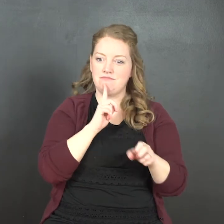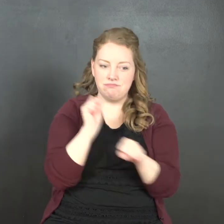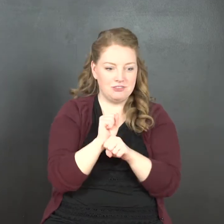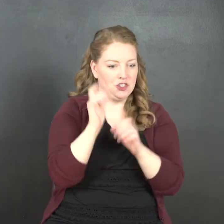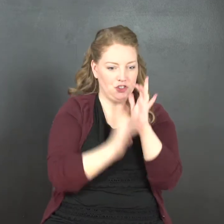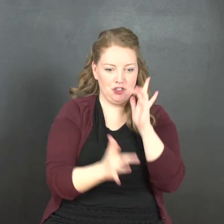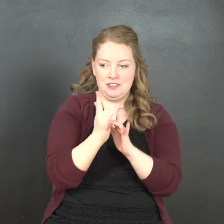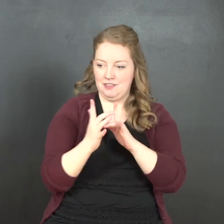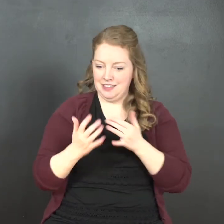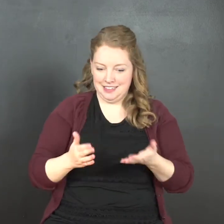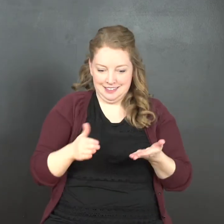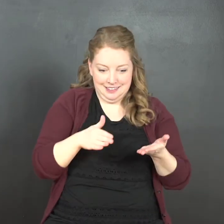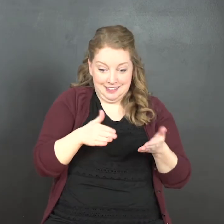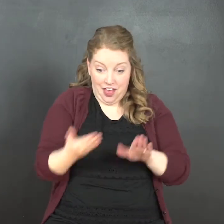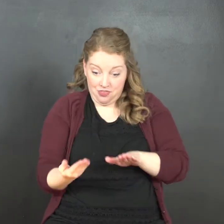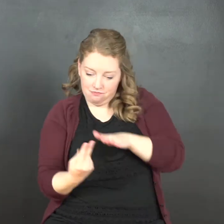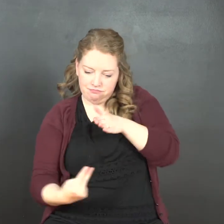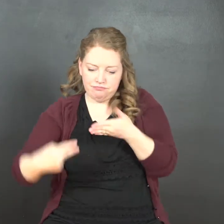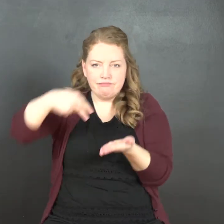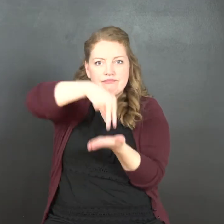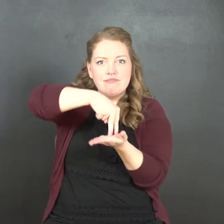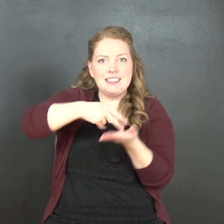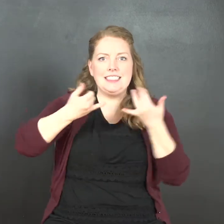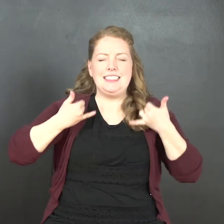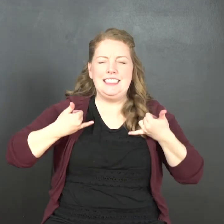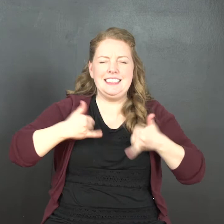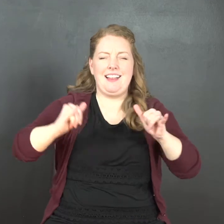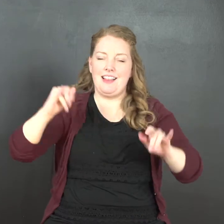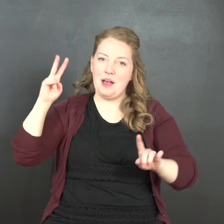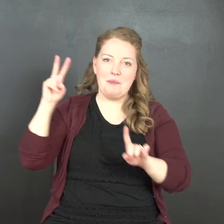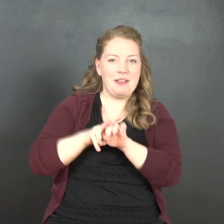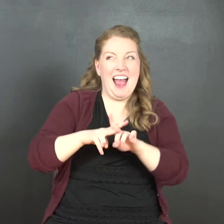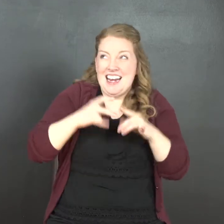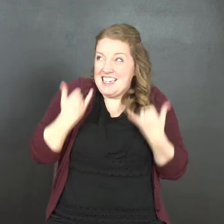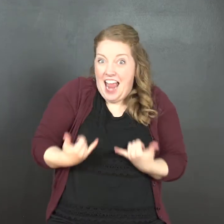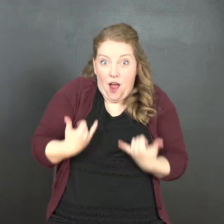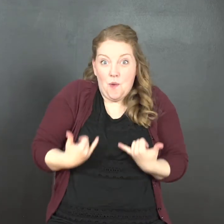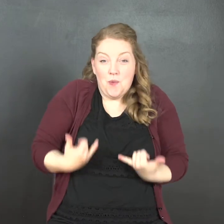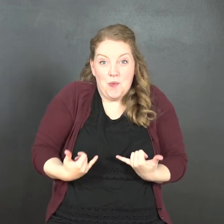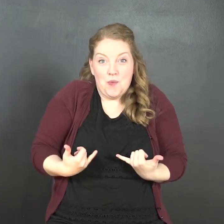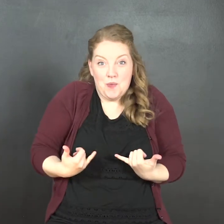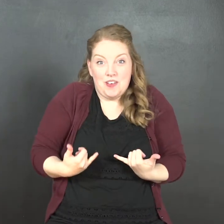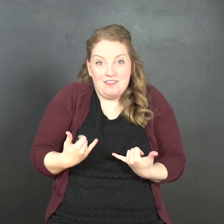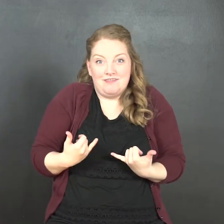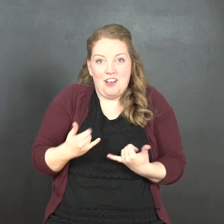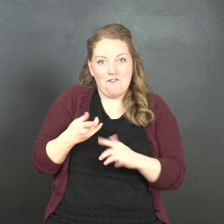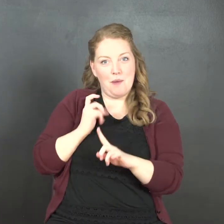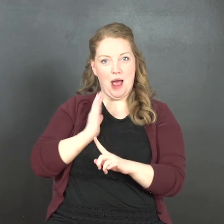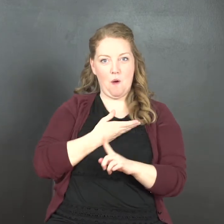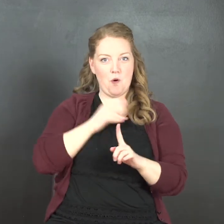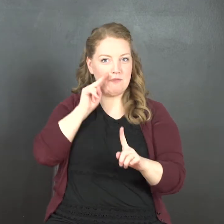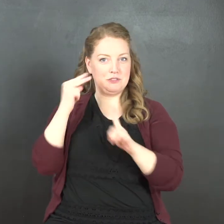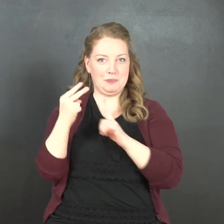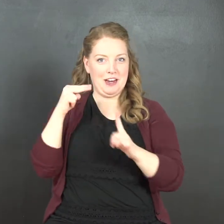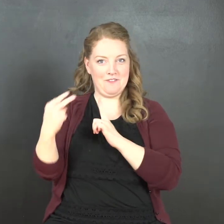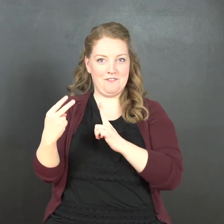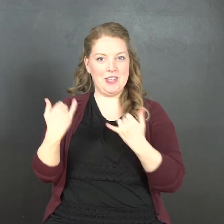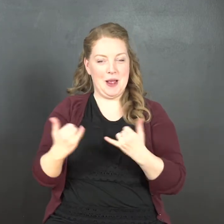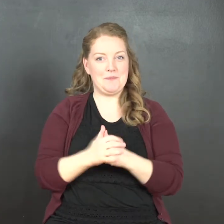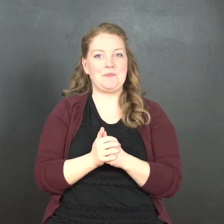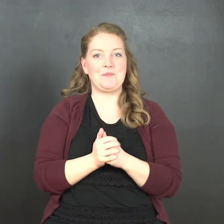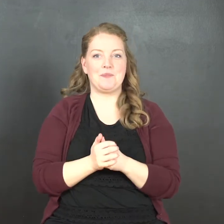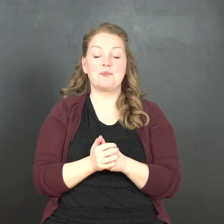the resurrection as we're going to look at it through the lenses and through the scope of our lives today. See, the truth